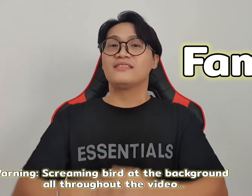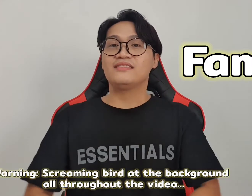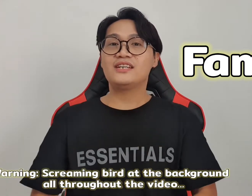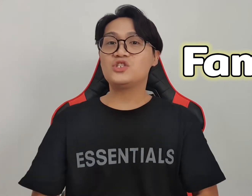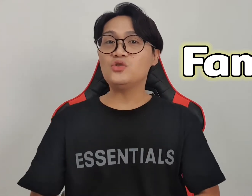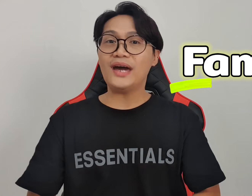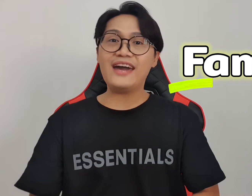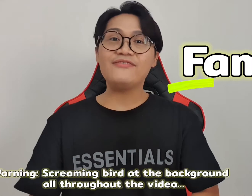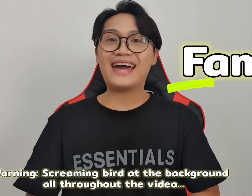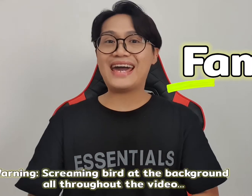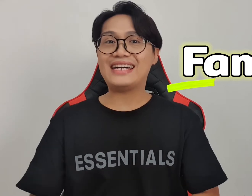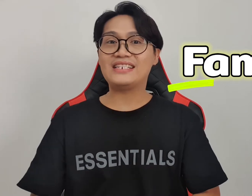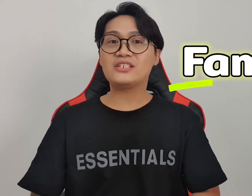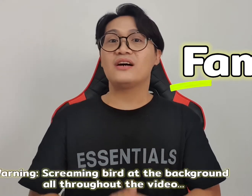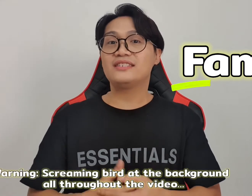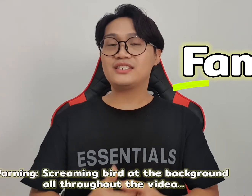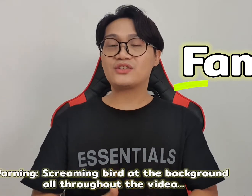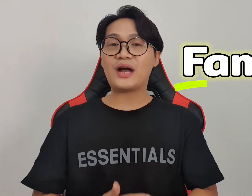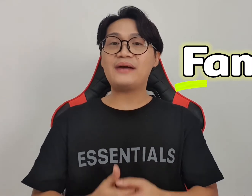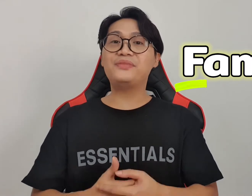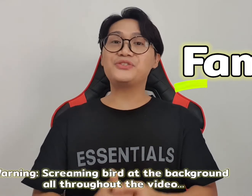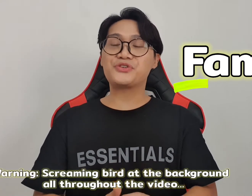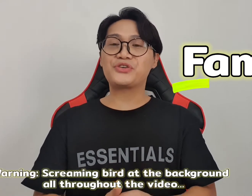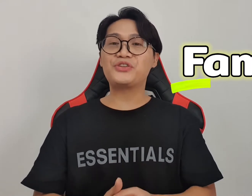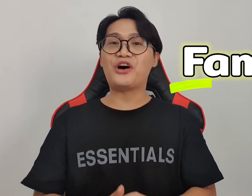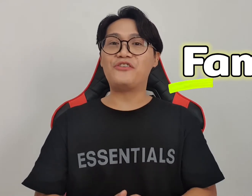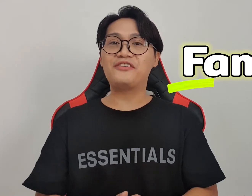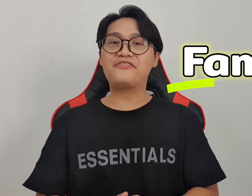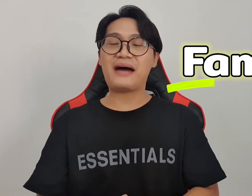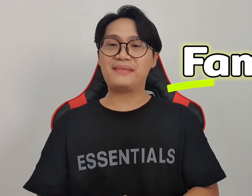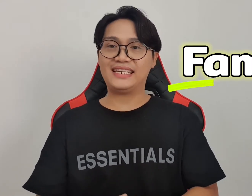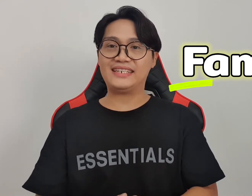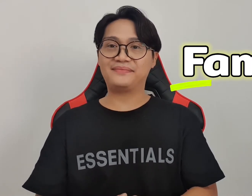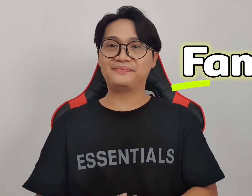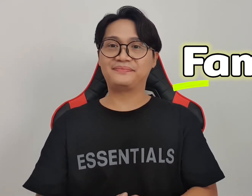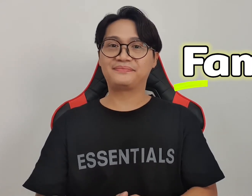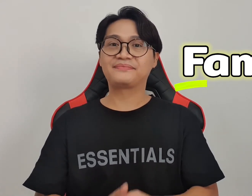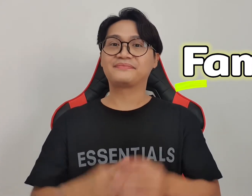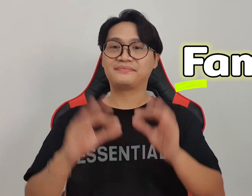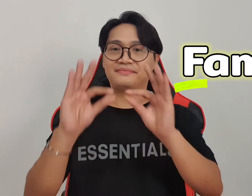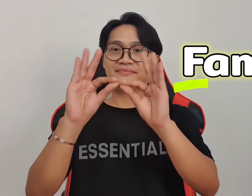The two F hands describe the circle of a family.